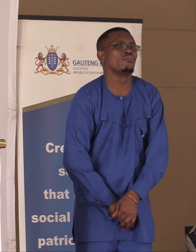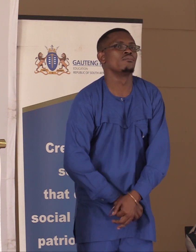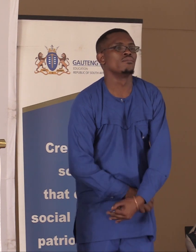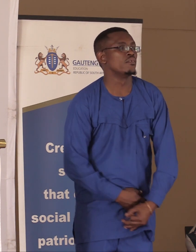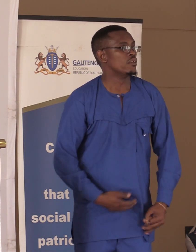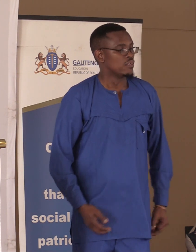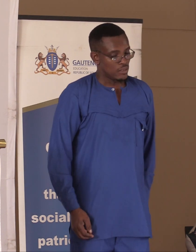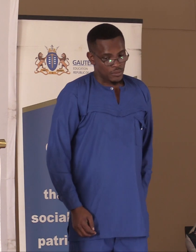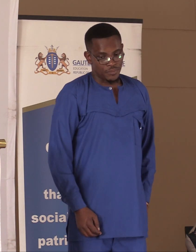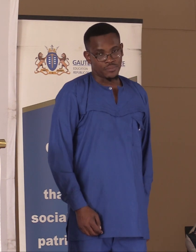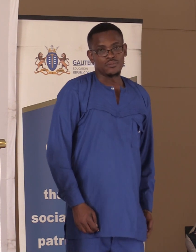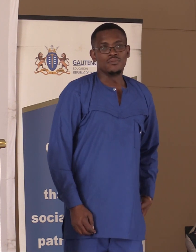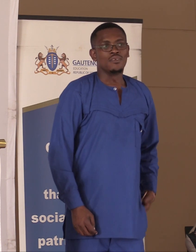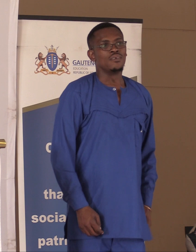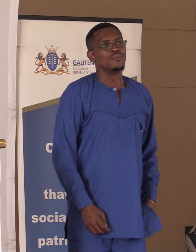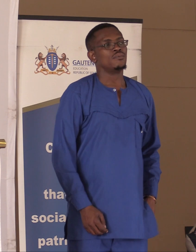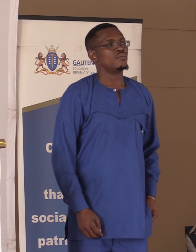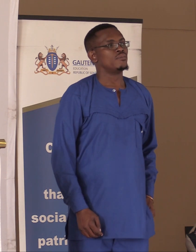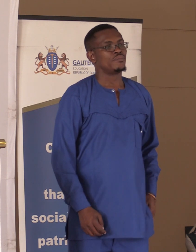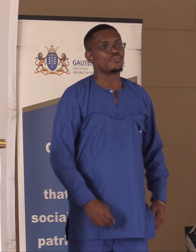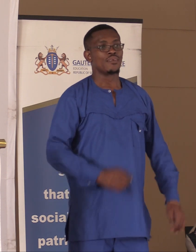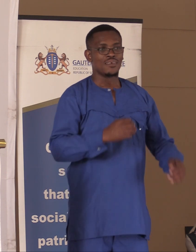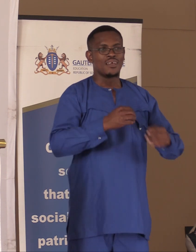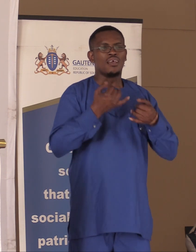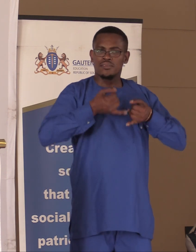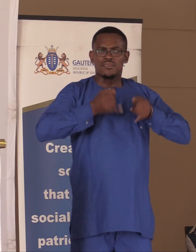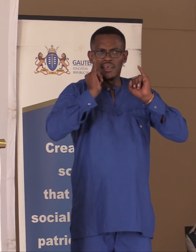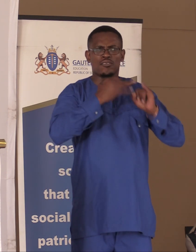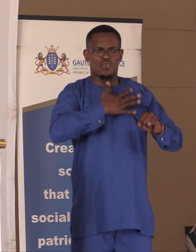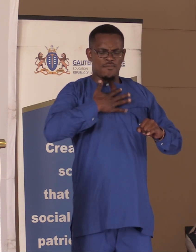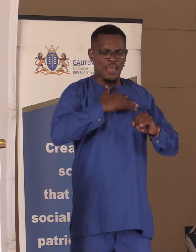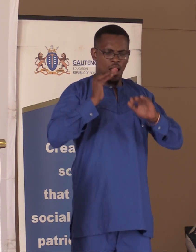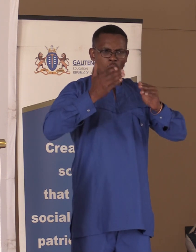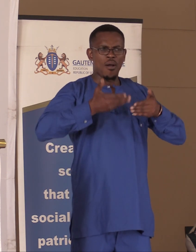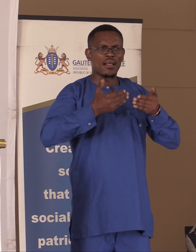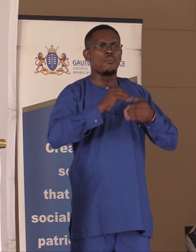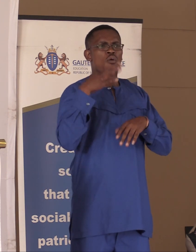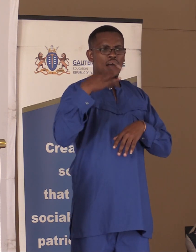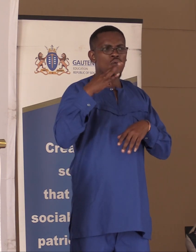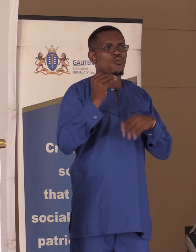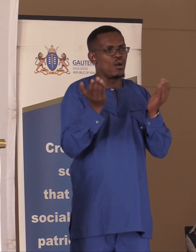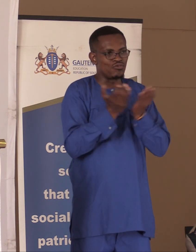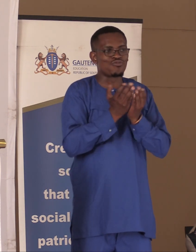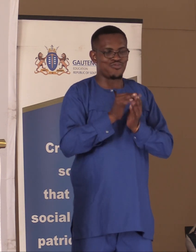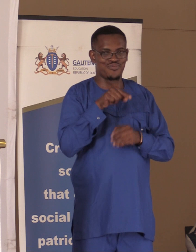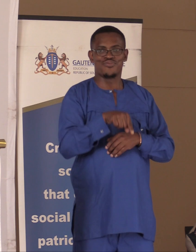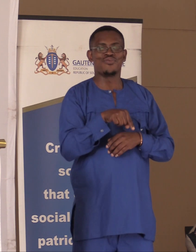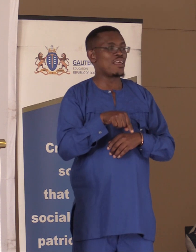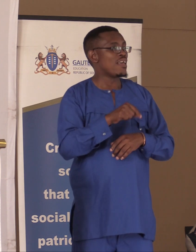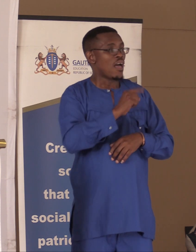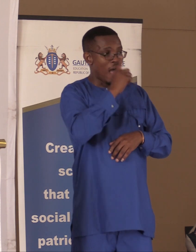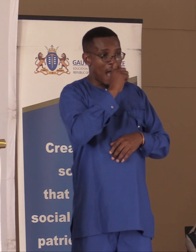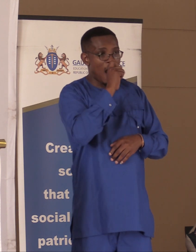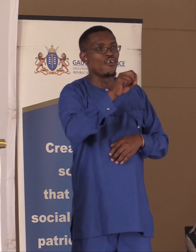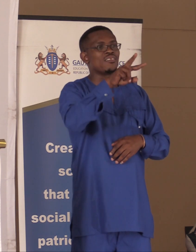Kannete ruri, we feel welcome mo Garankuwa and mo Mapenane School of Specialization. How's Violet, or should I say